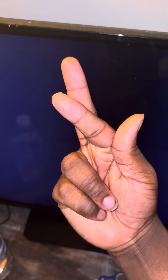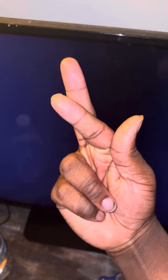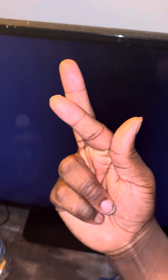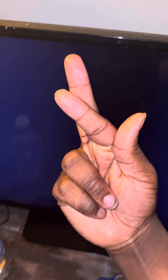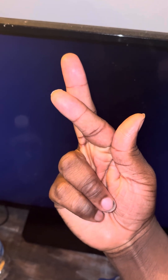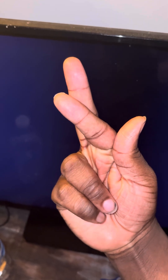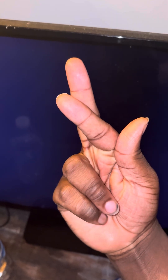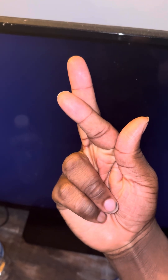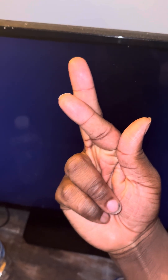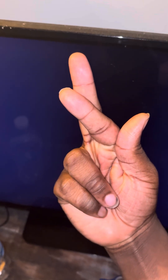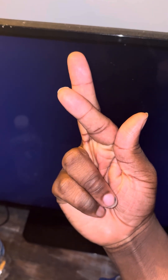R,